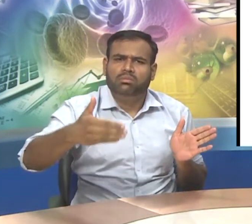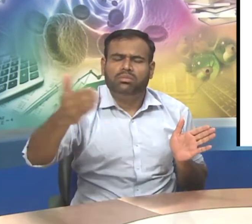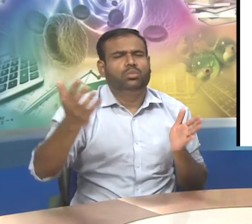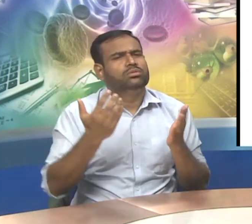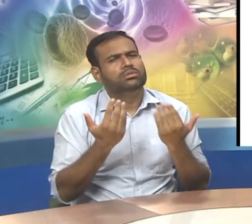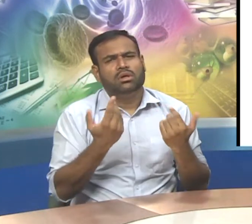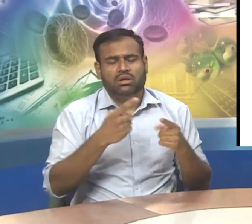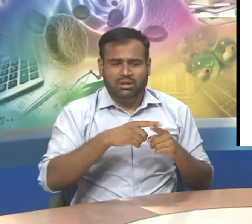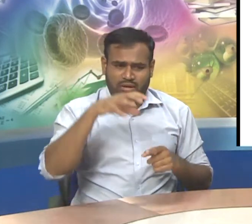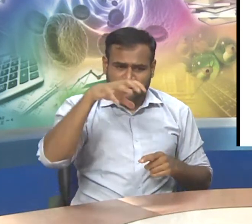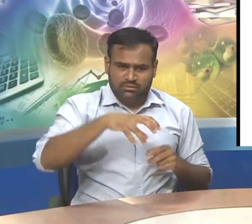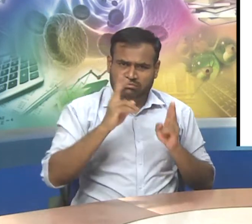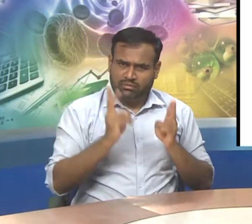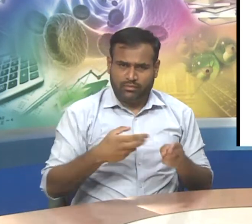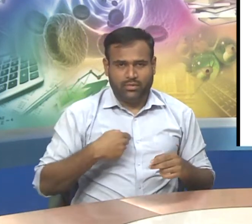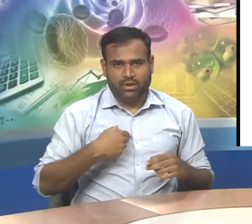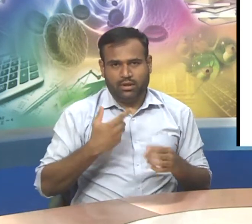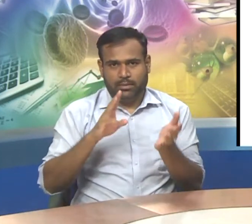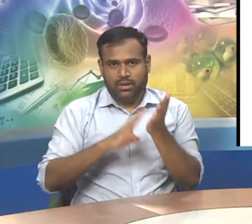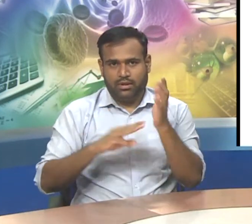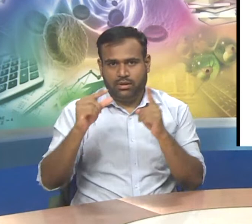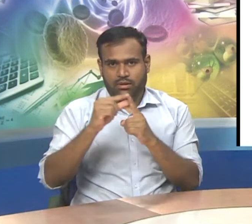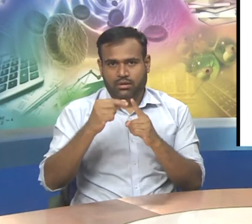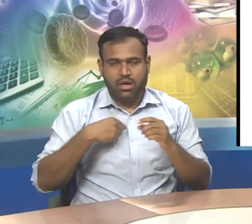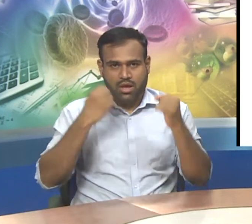states. So there is no bar.